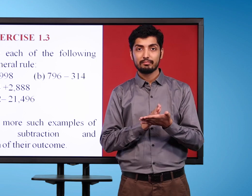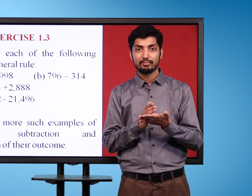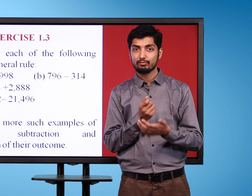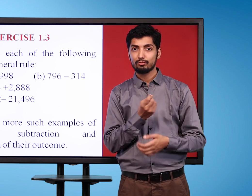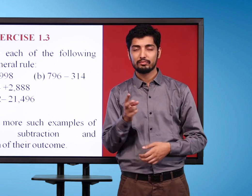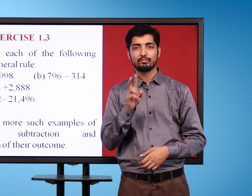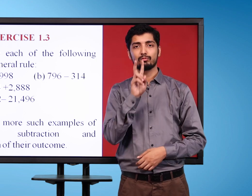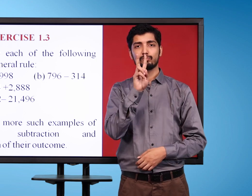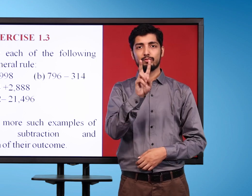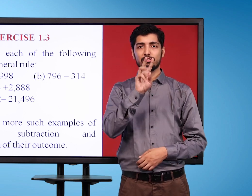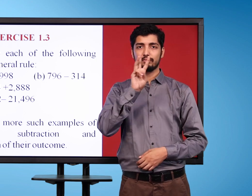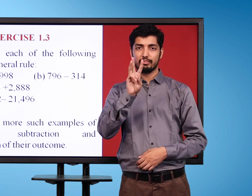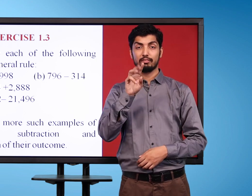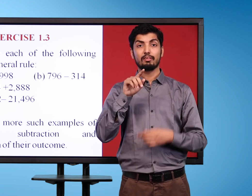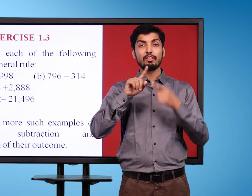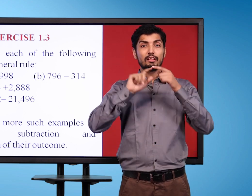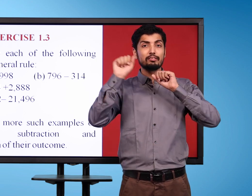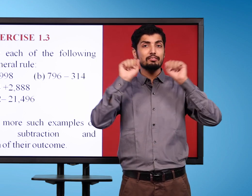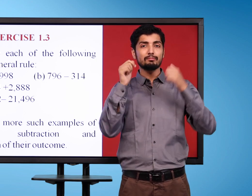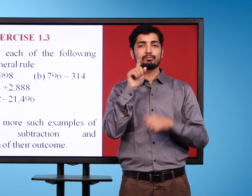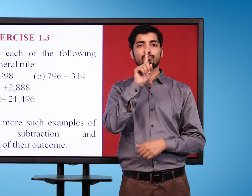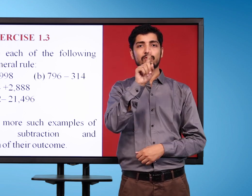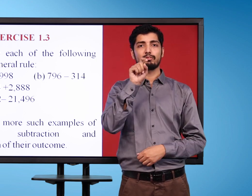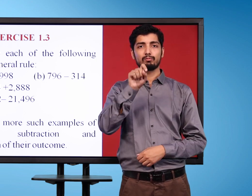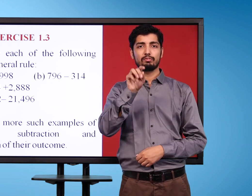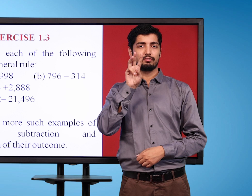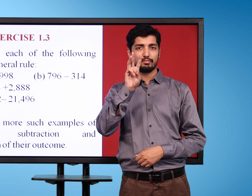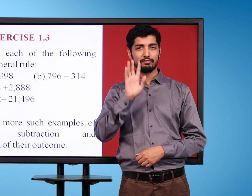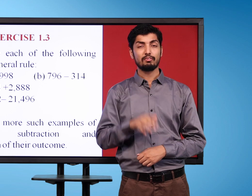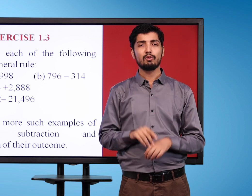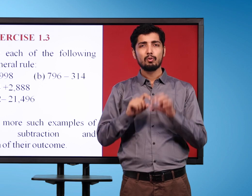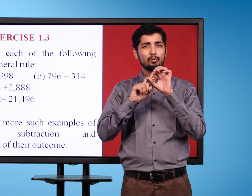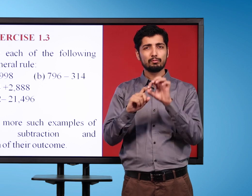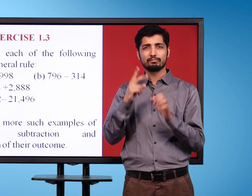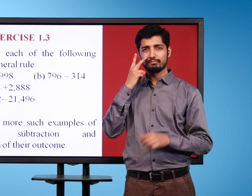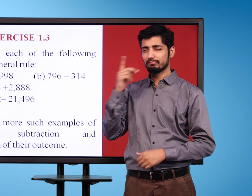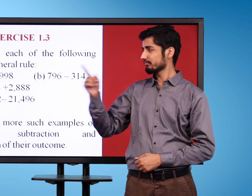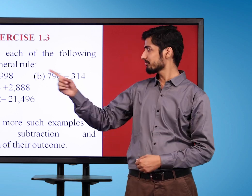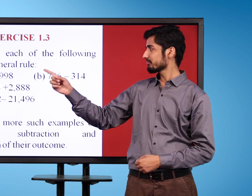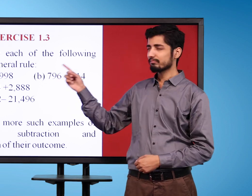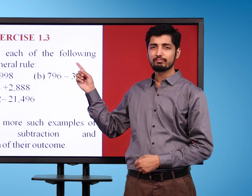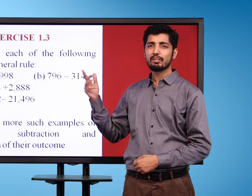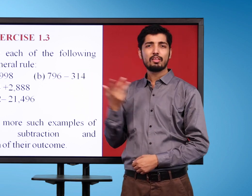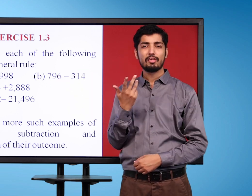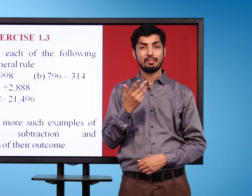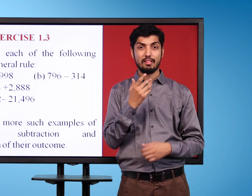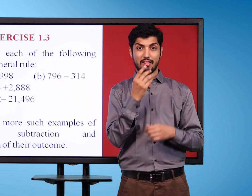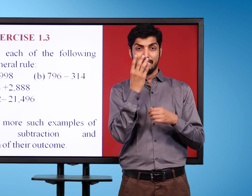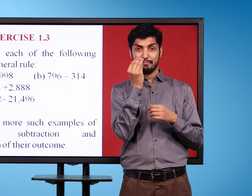Page 23. Exercise 1.3. 1. Estimate each of